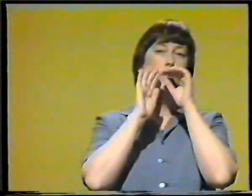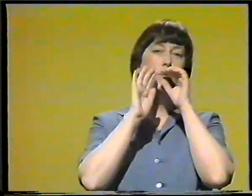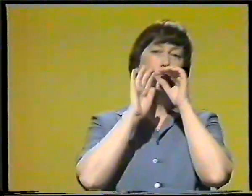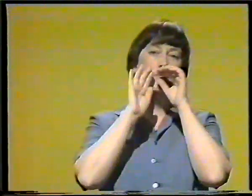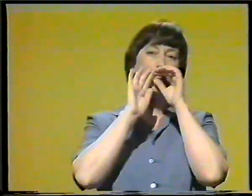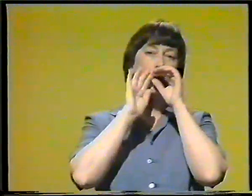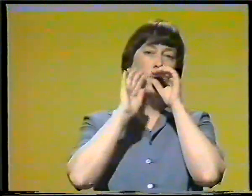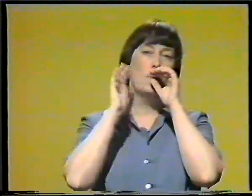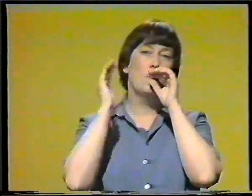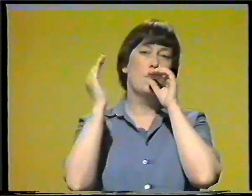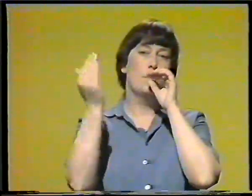Balloons.